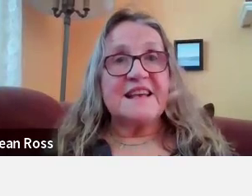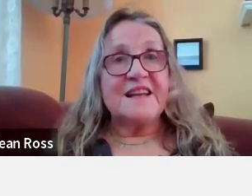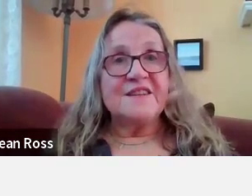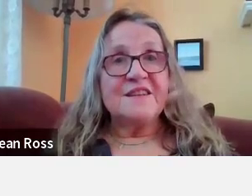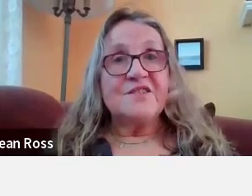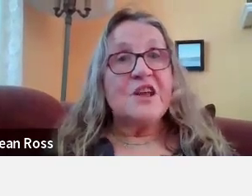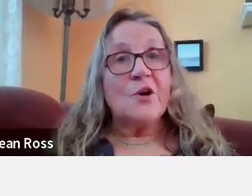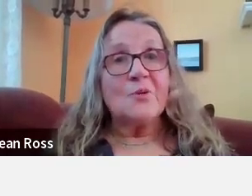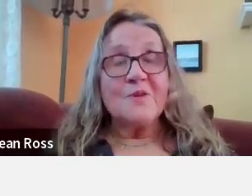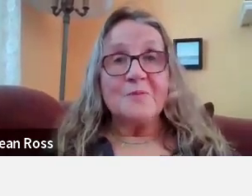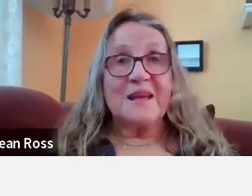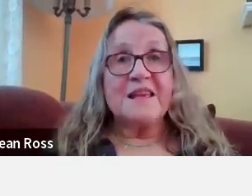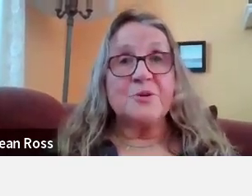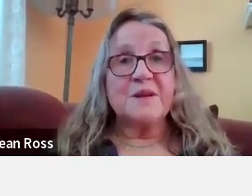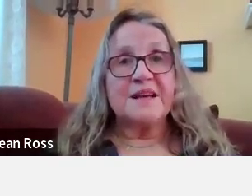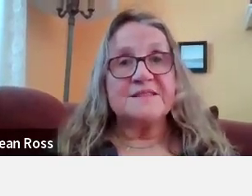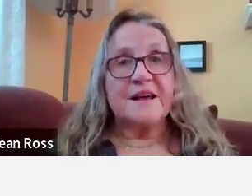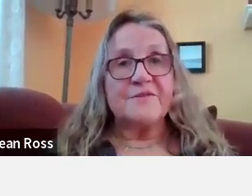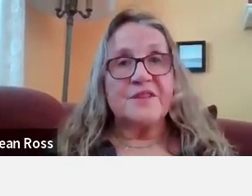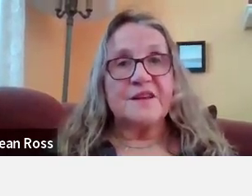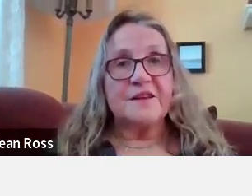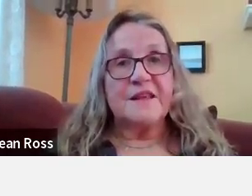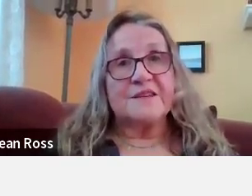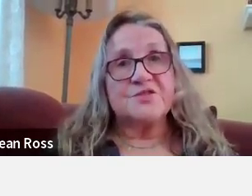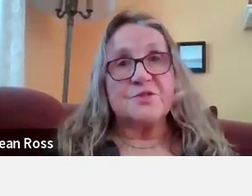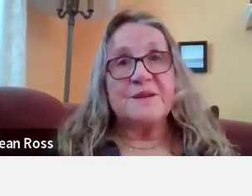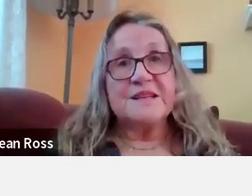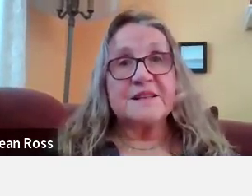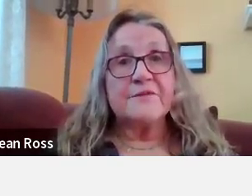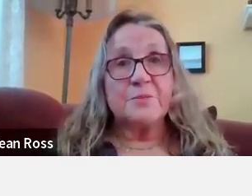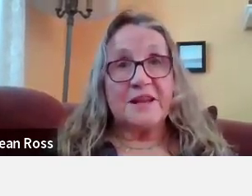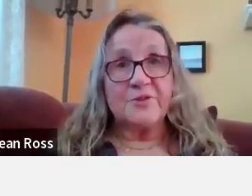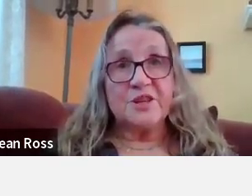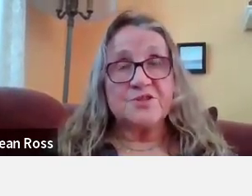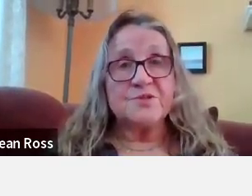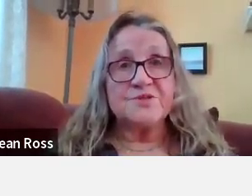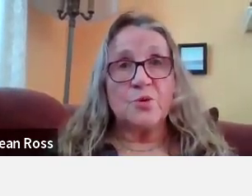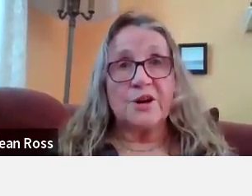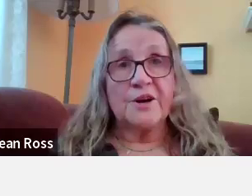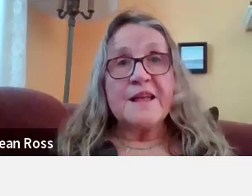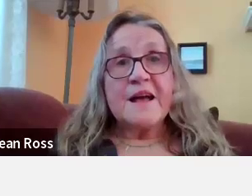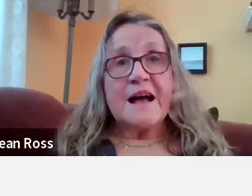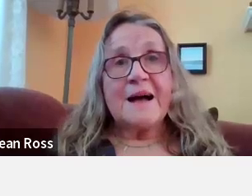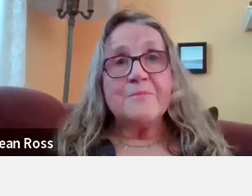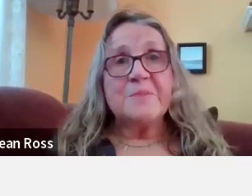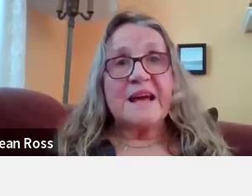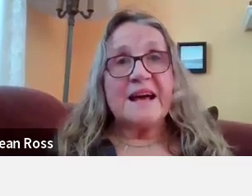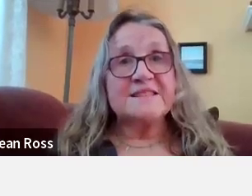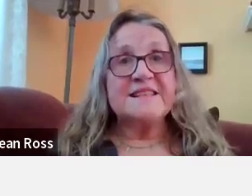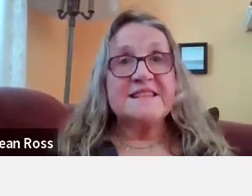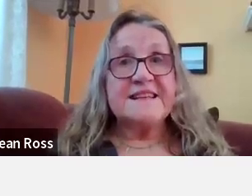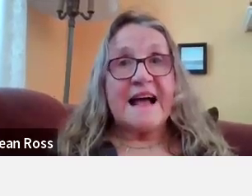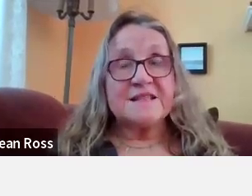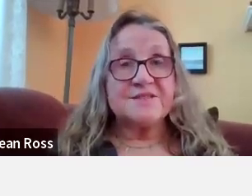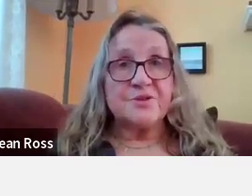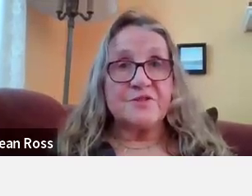just said no, either because of the extremeness of the behavioral issues or because